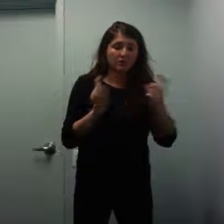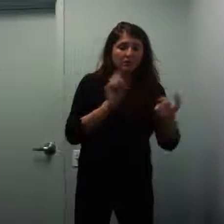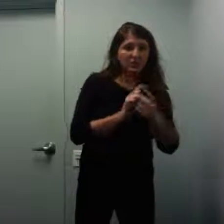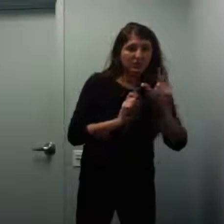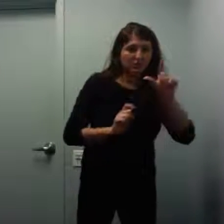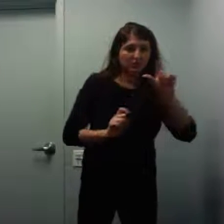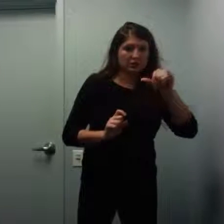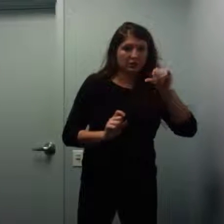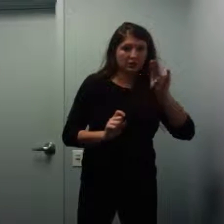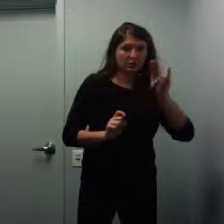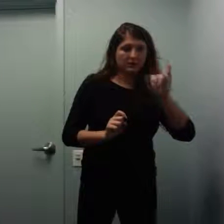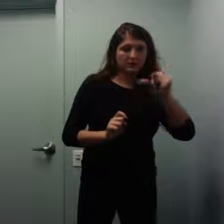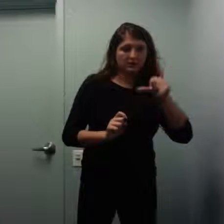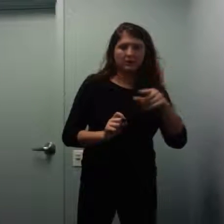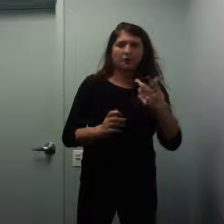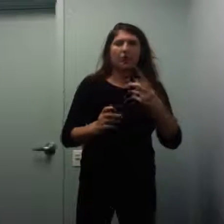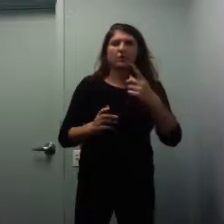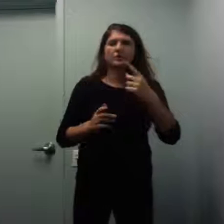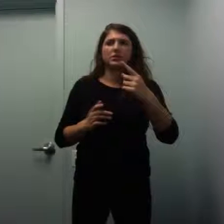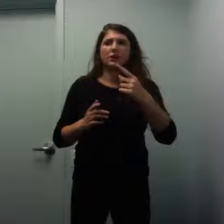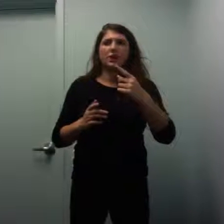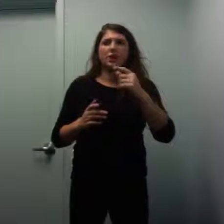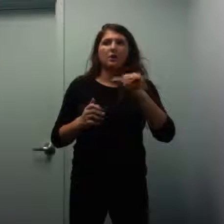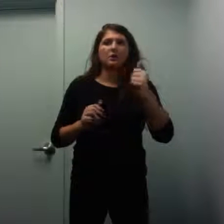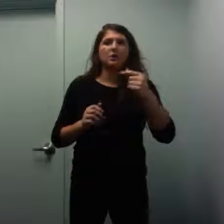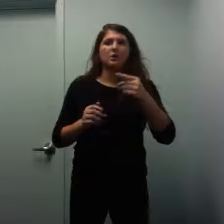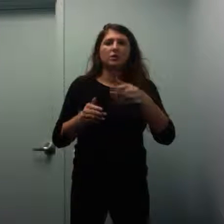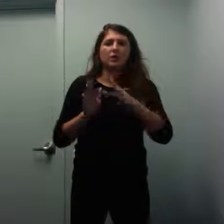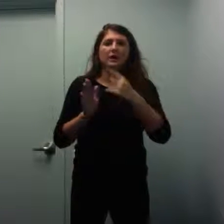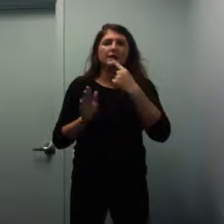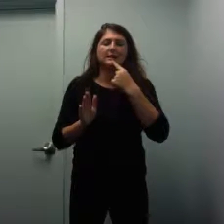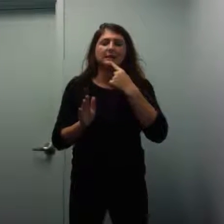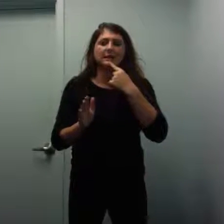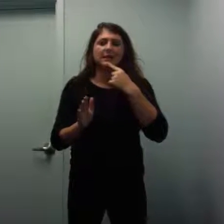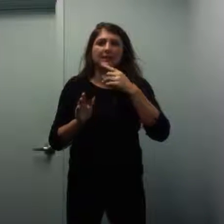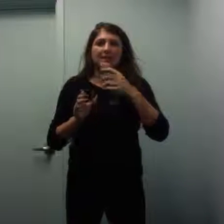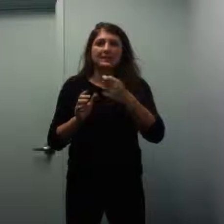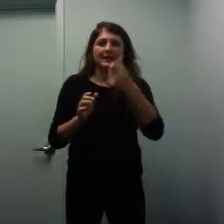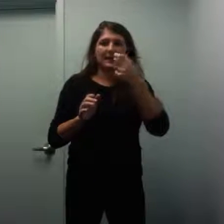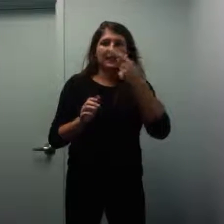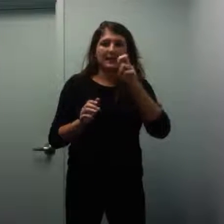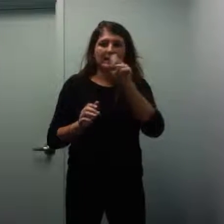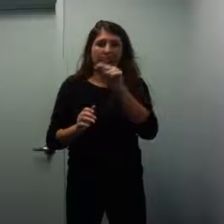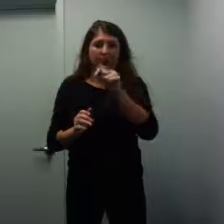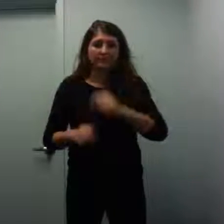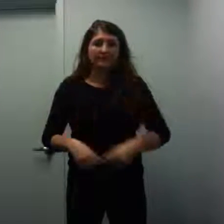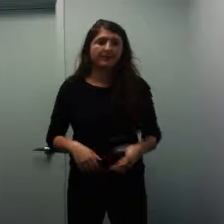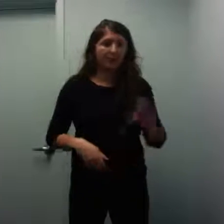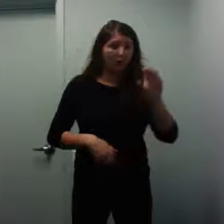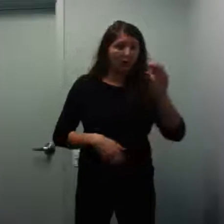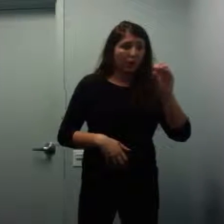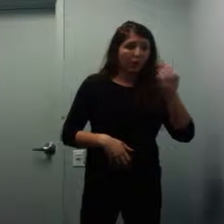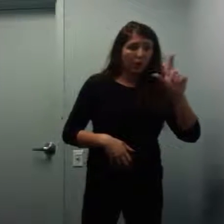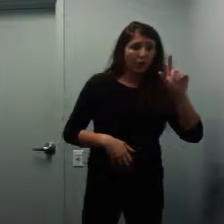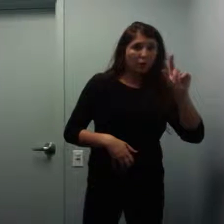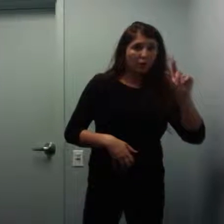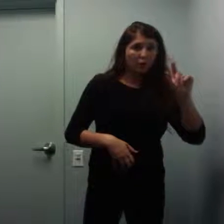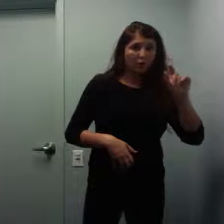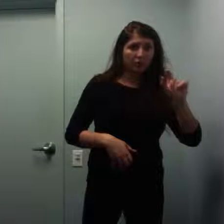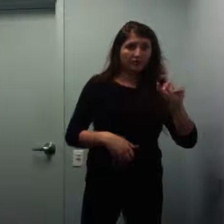to say take the heat out of it? Cool it. If you cool water vapor, it turns into liquid. If you cool liquid, it turns into